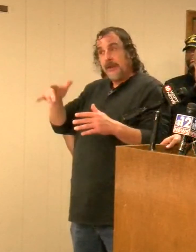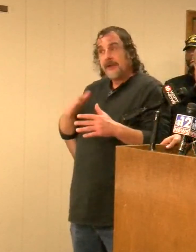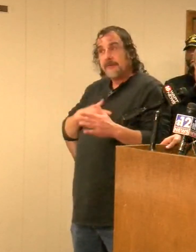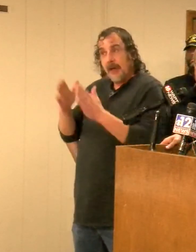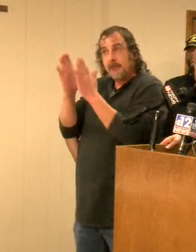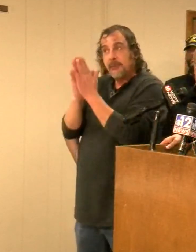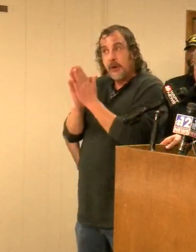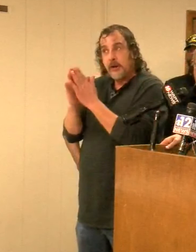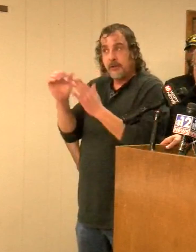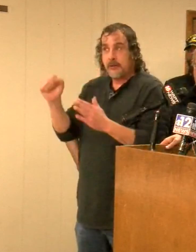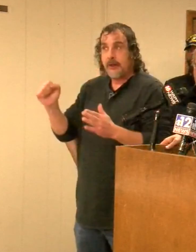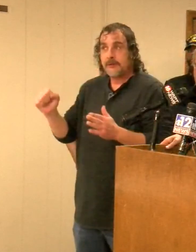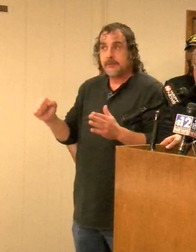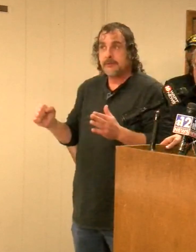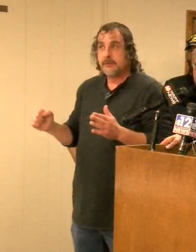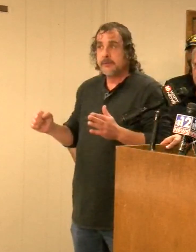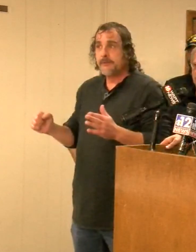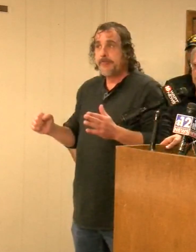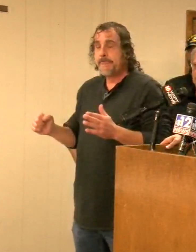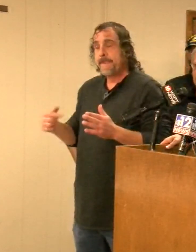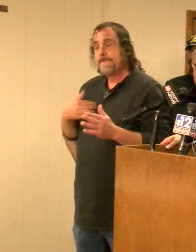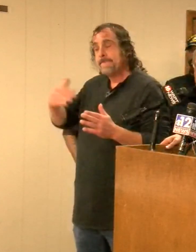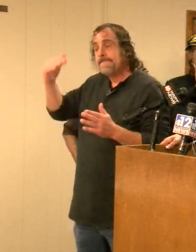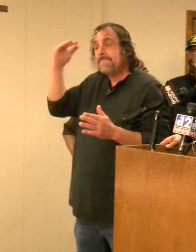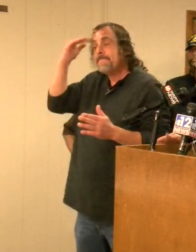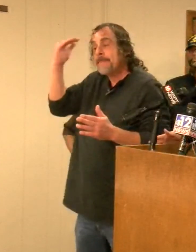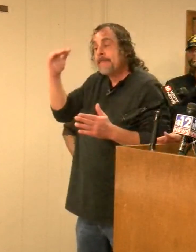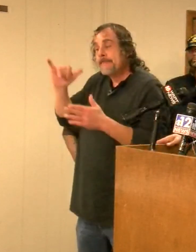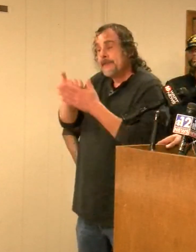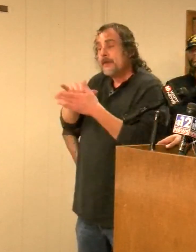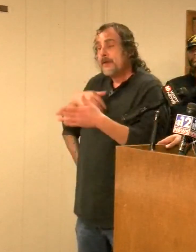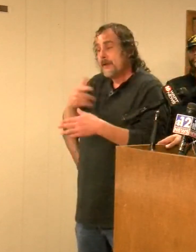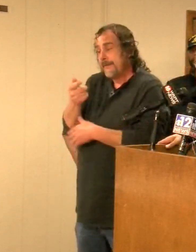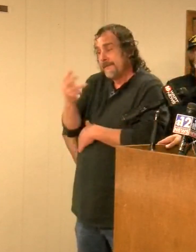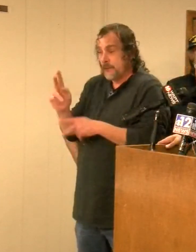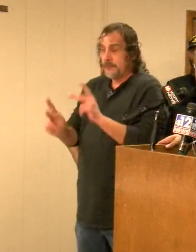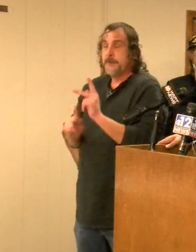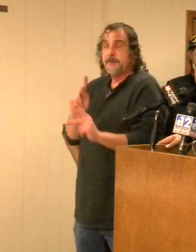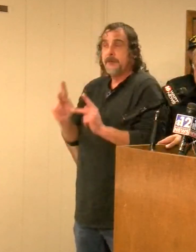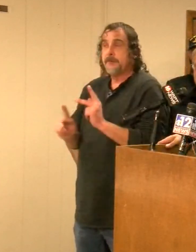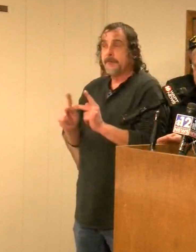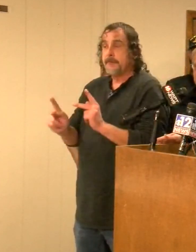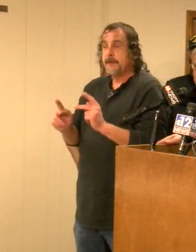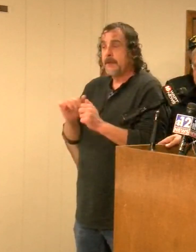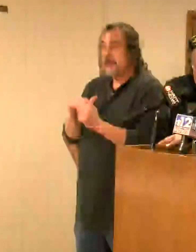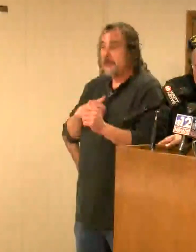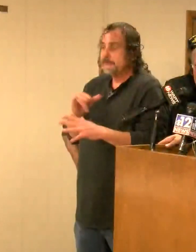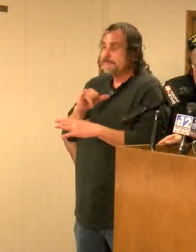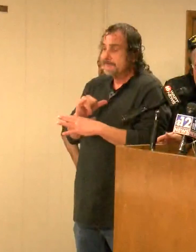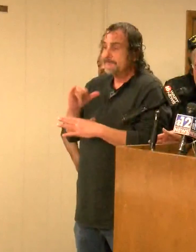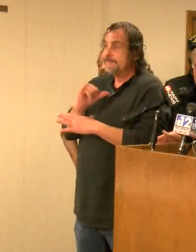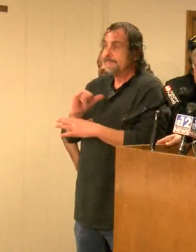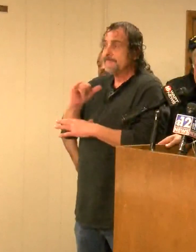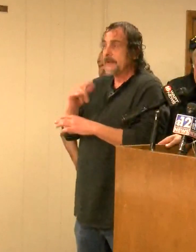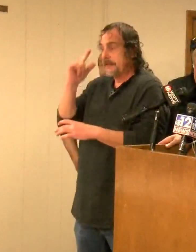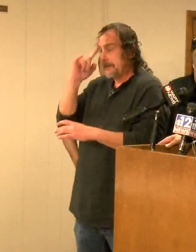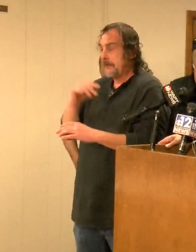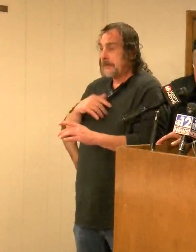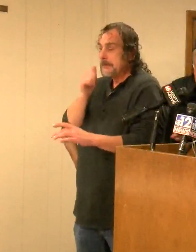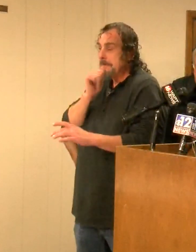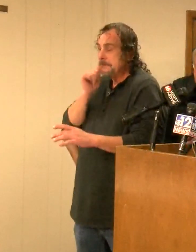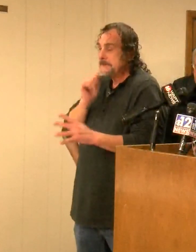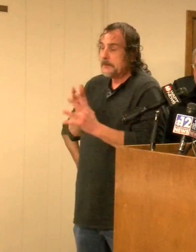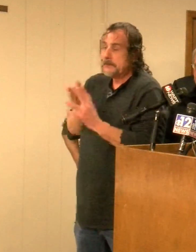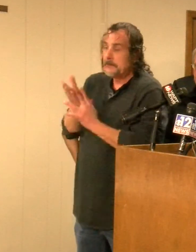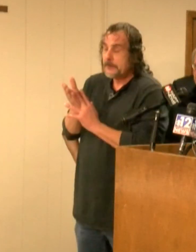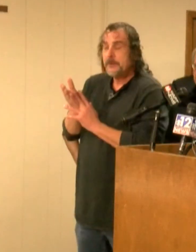that everyone is out that needs to be out. I know that there were a few individuals that were hanging on and trying to ride things out,